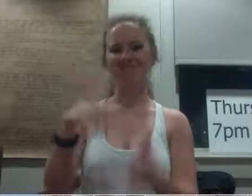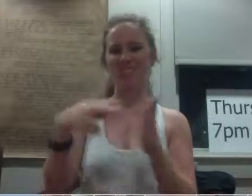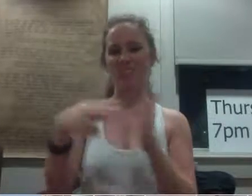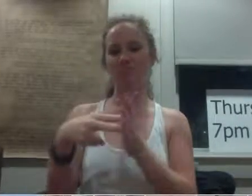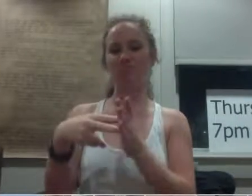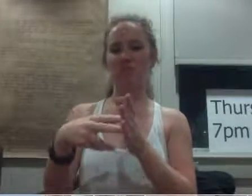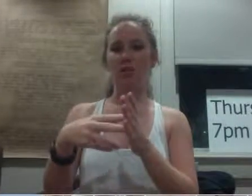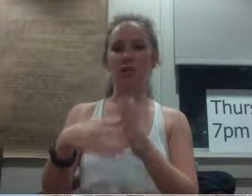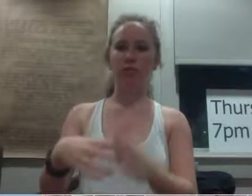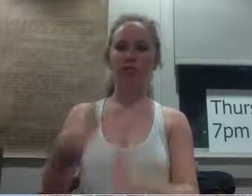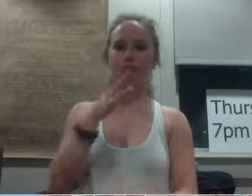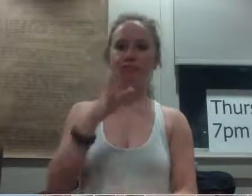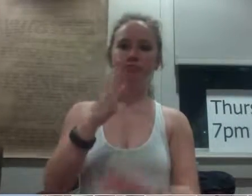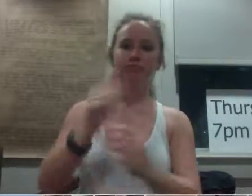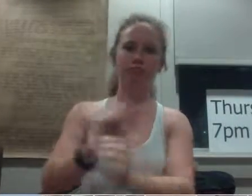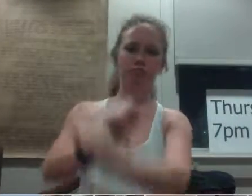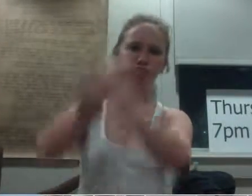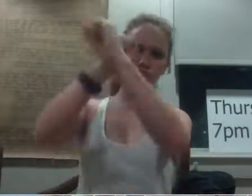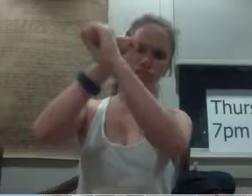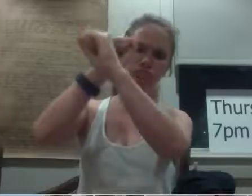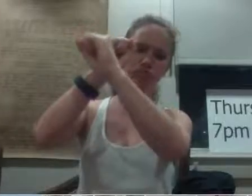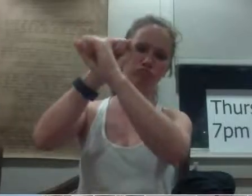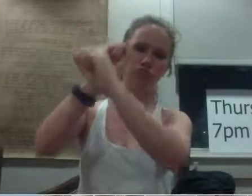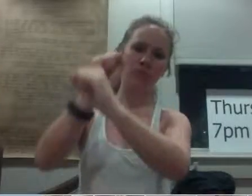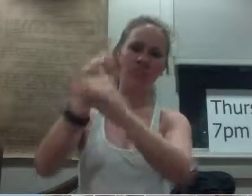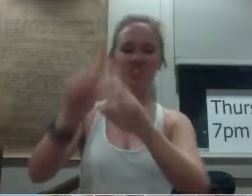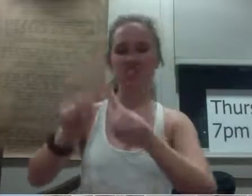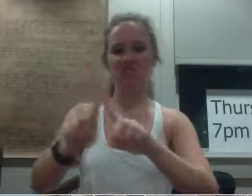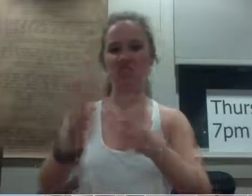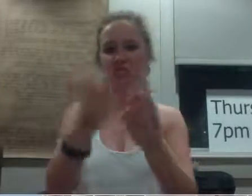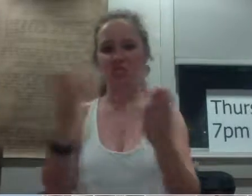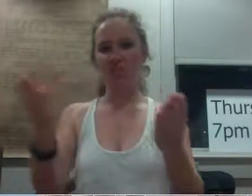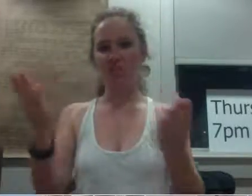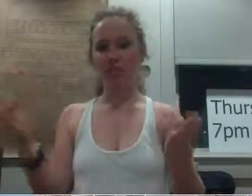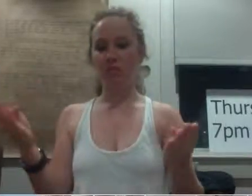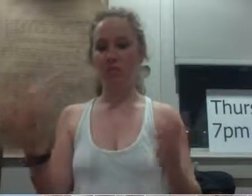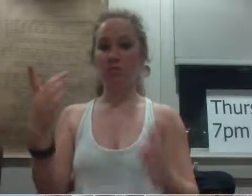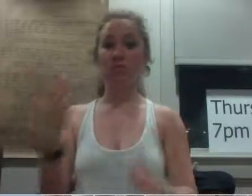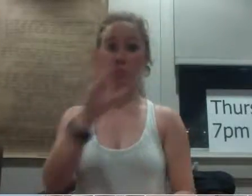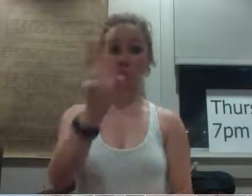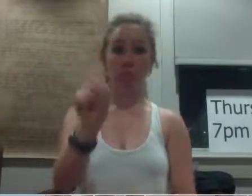He planned to boycott, which means to not use